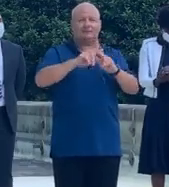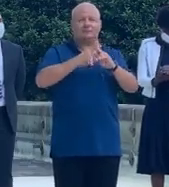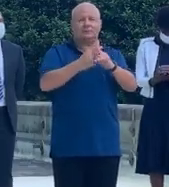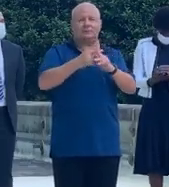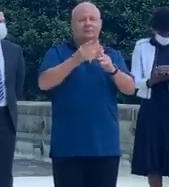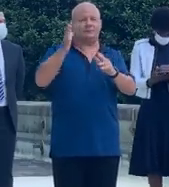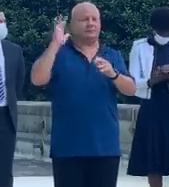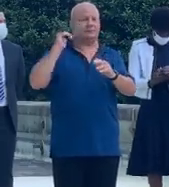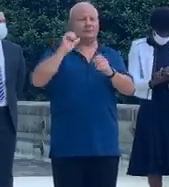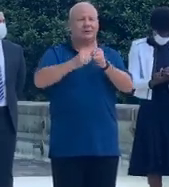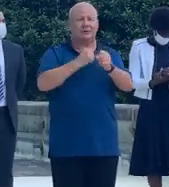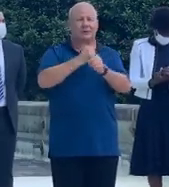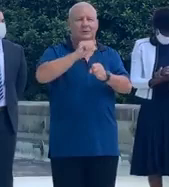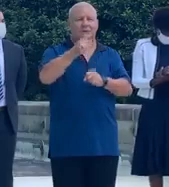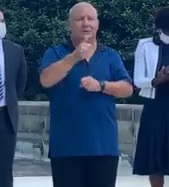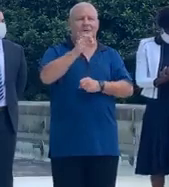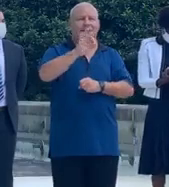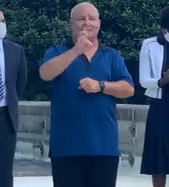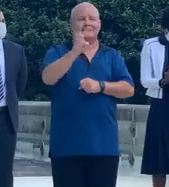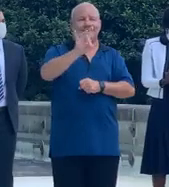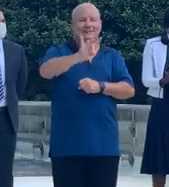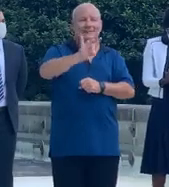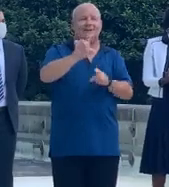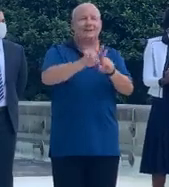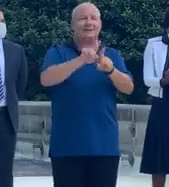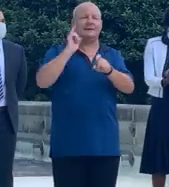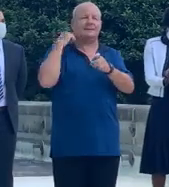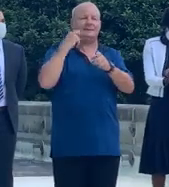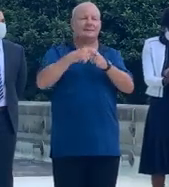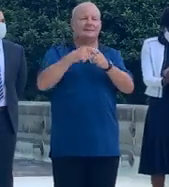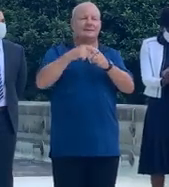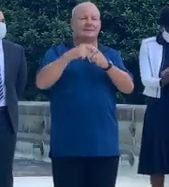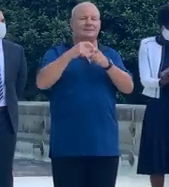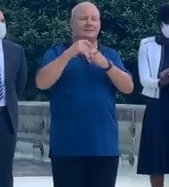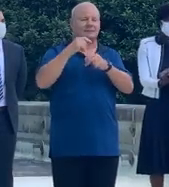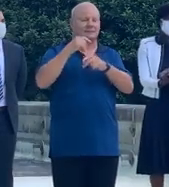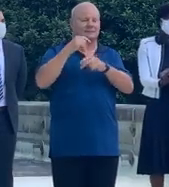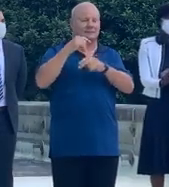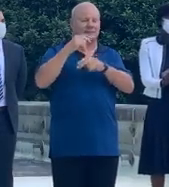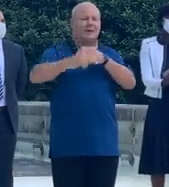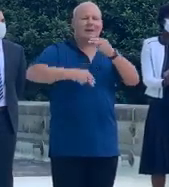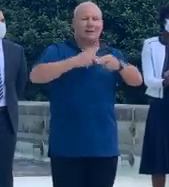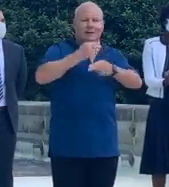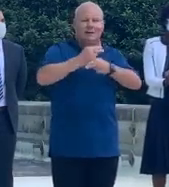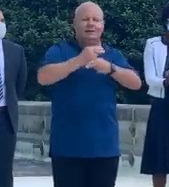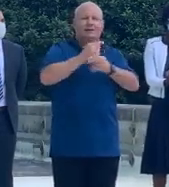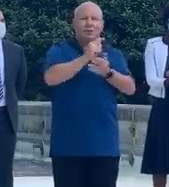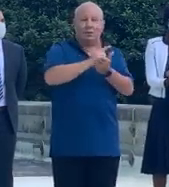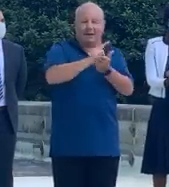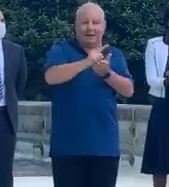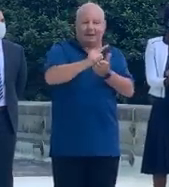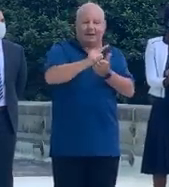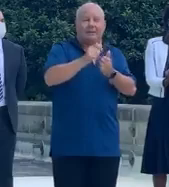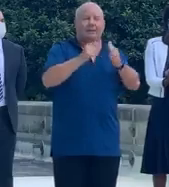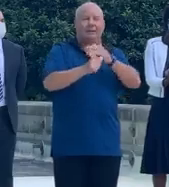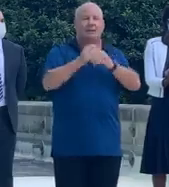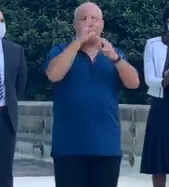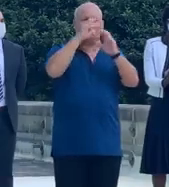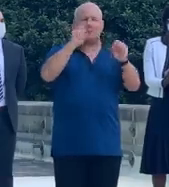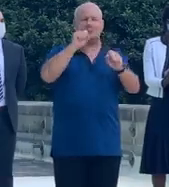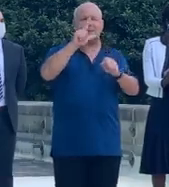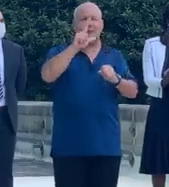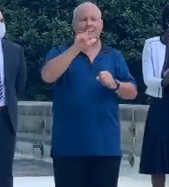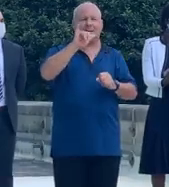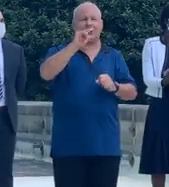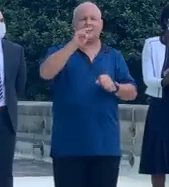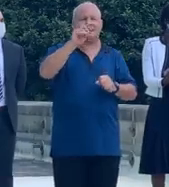in 1968 as Hispanic Heritage Week under President Lyndon Johnson and was expanded